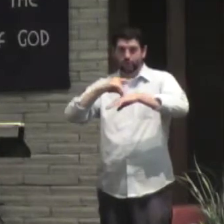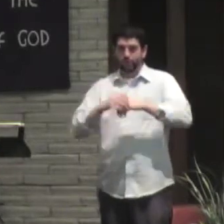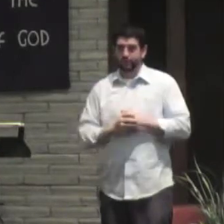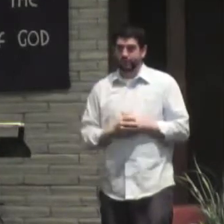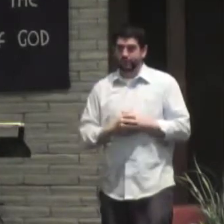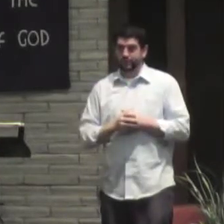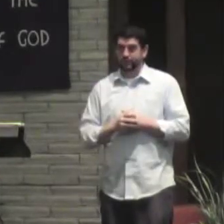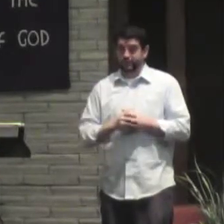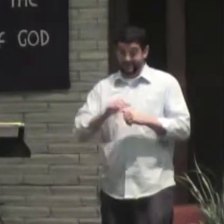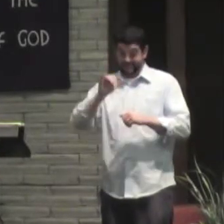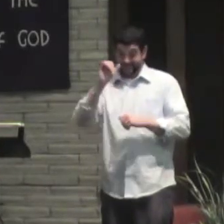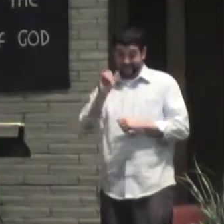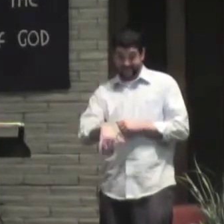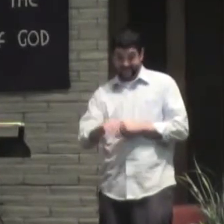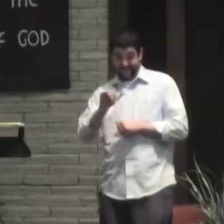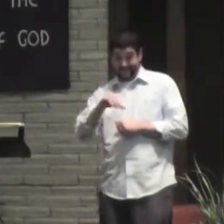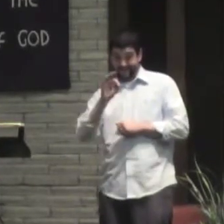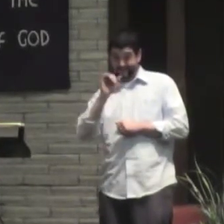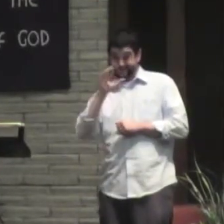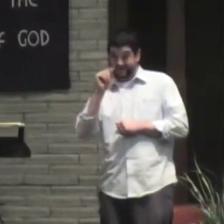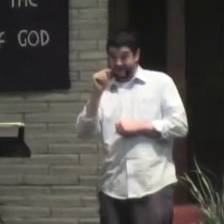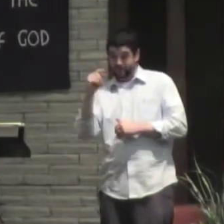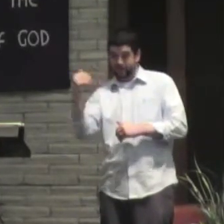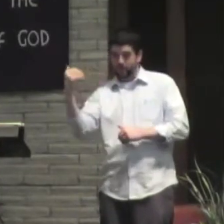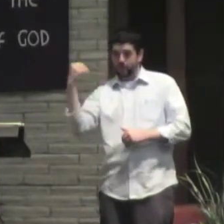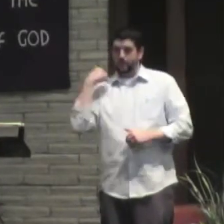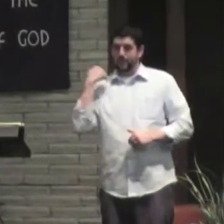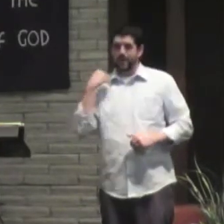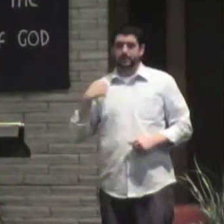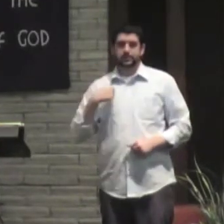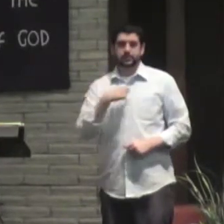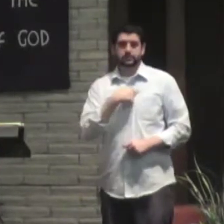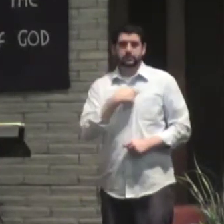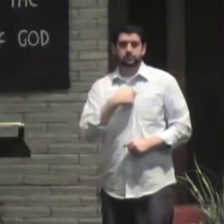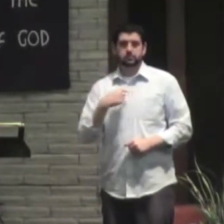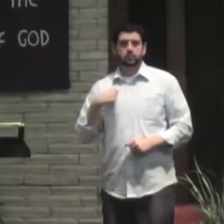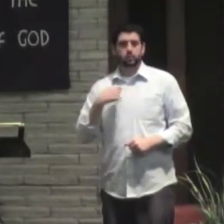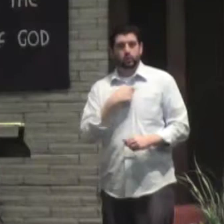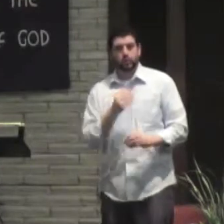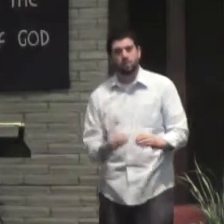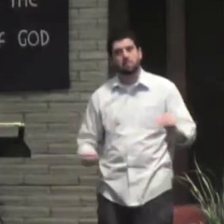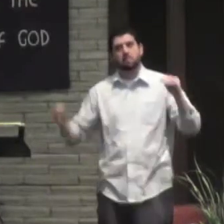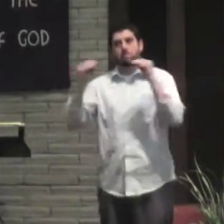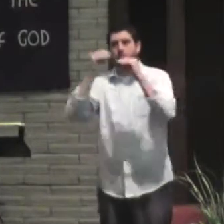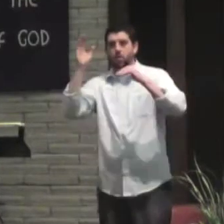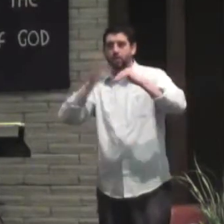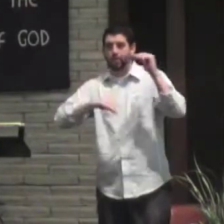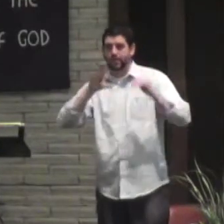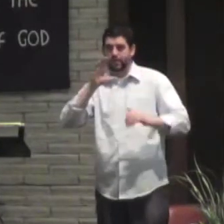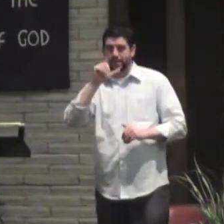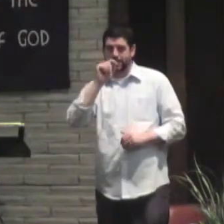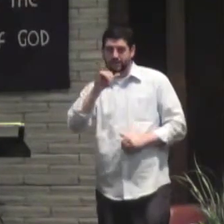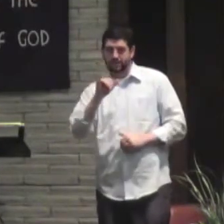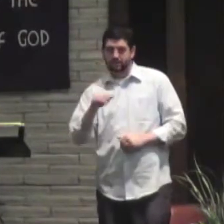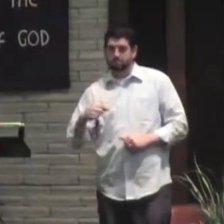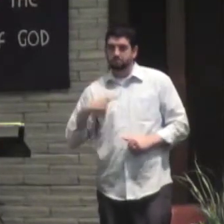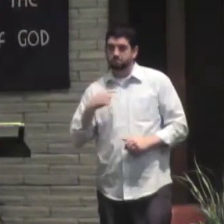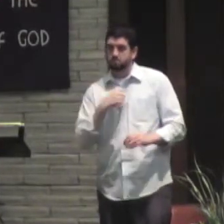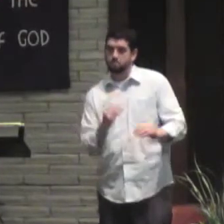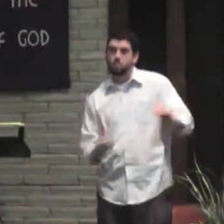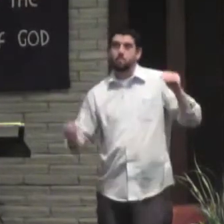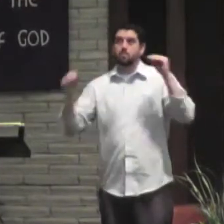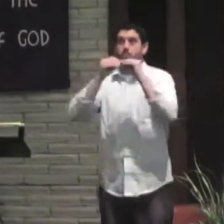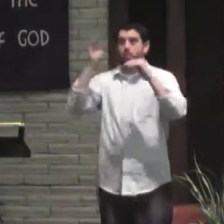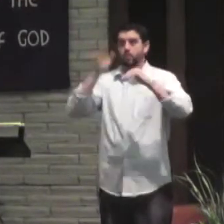And this reminds us that we are more than clay. We are more than chemicals, and we are more than